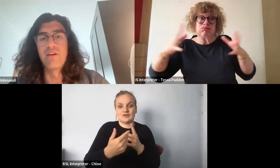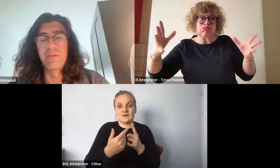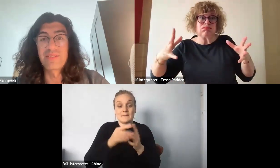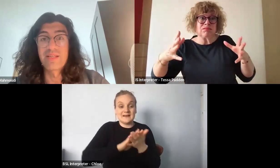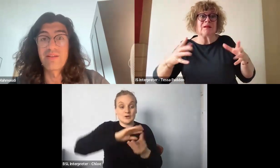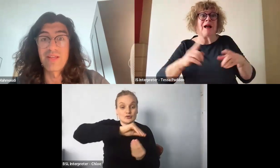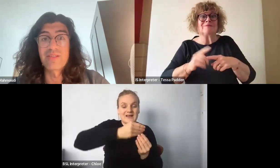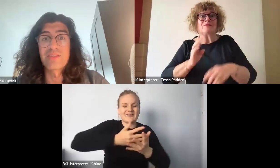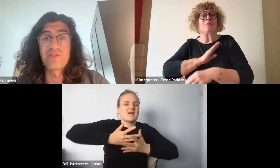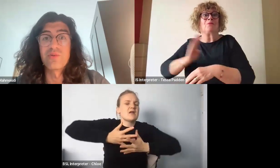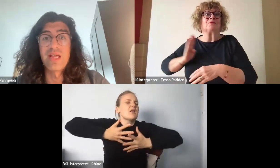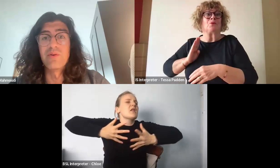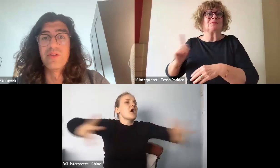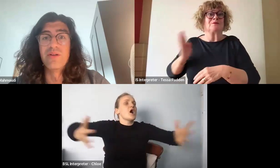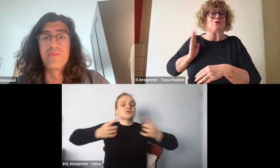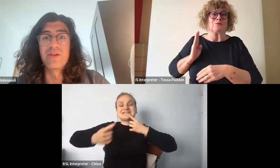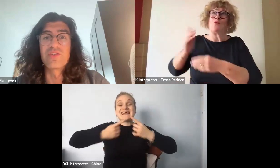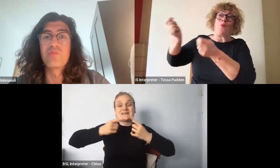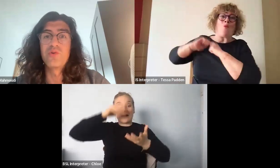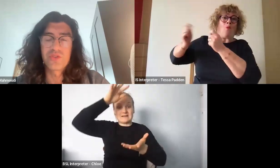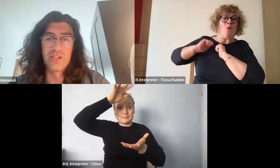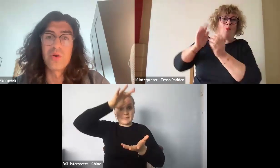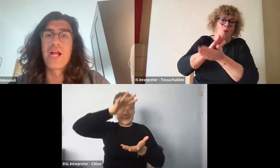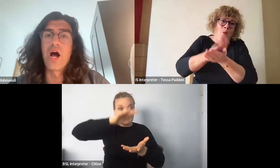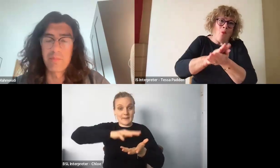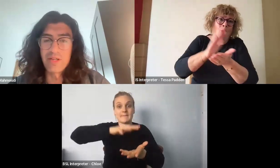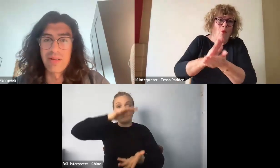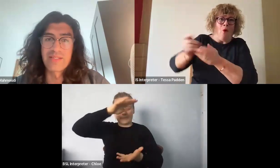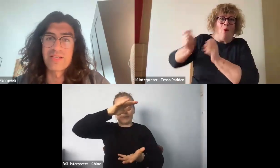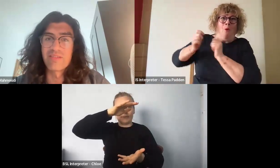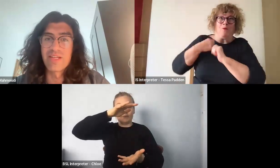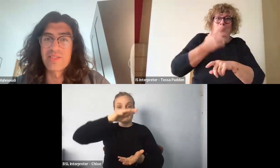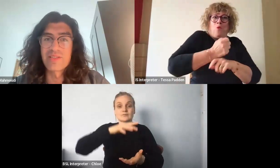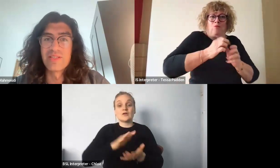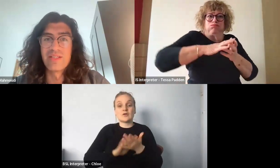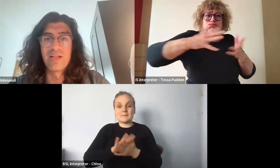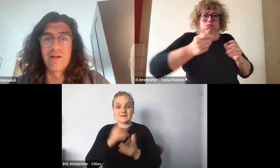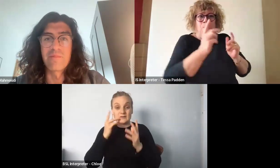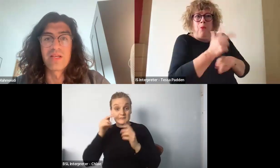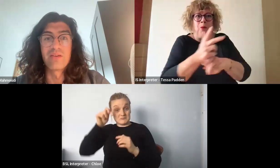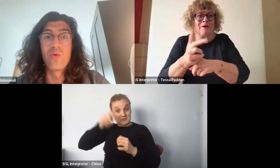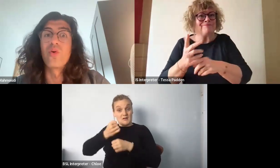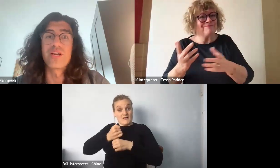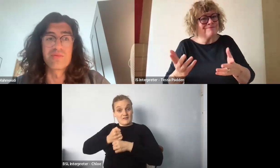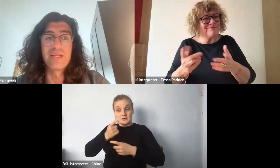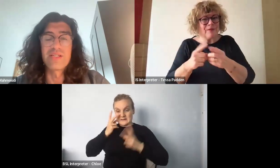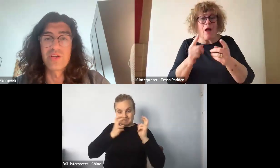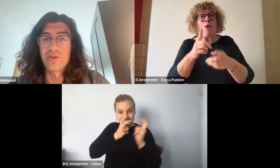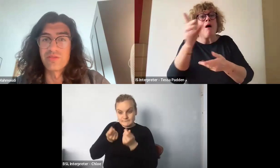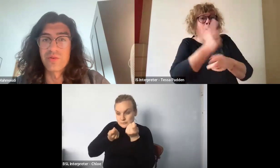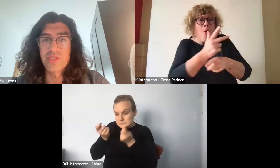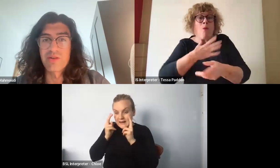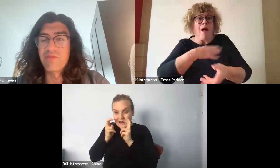database of Palestinian faces, to enable the smooth looking up of Palestinian faces for